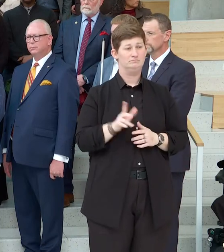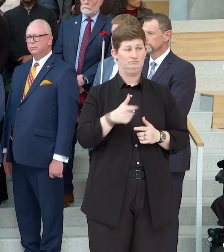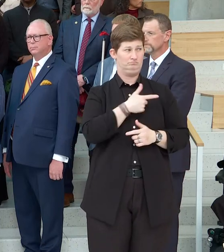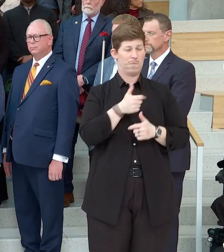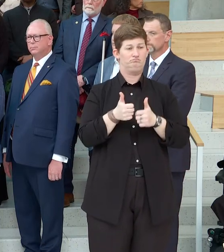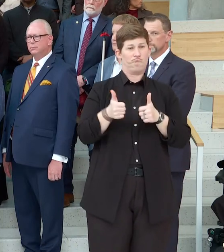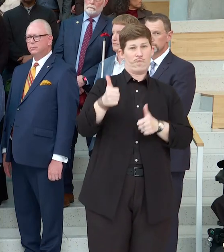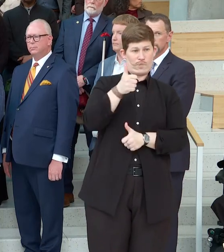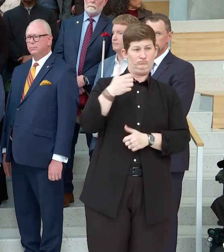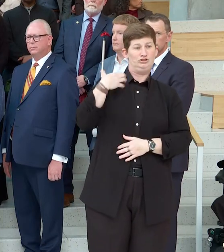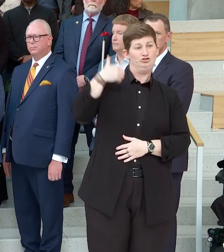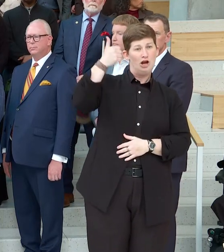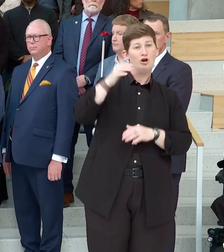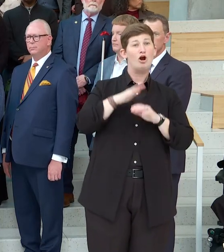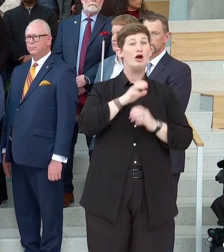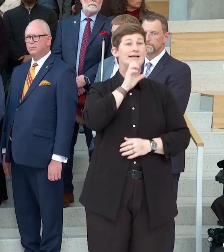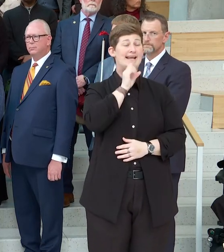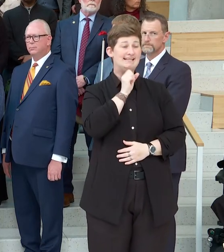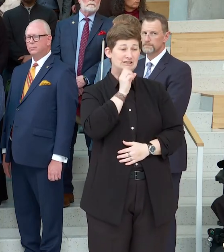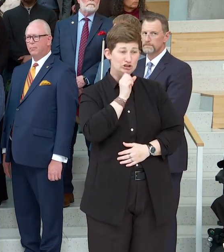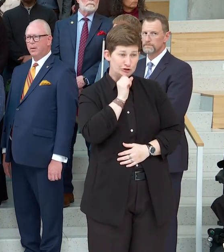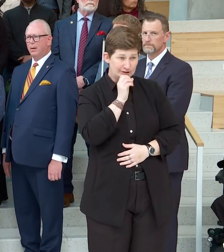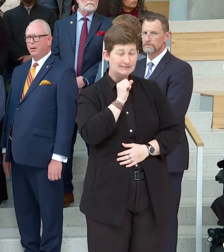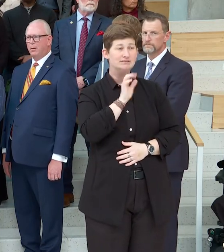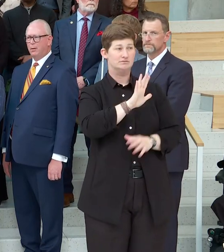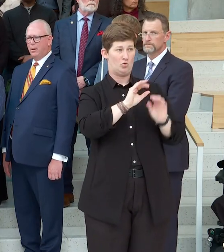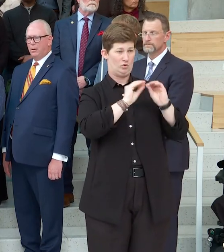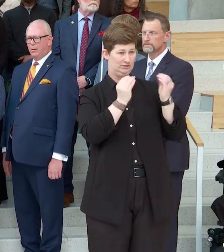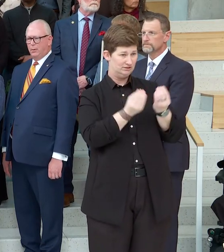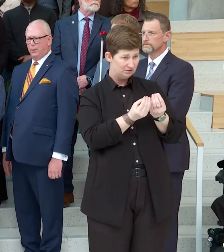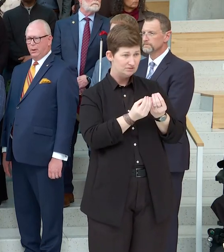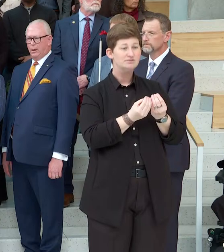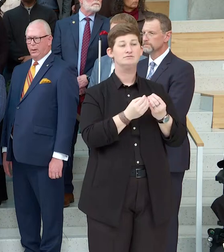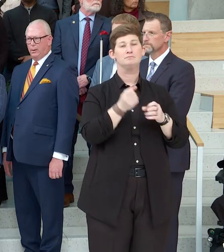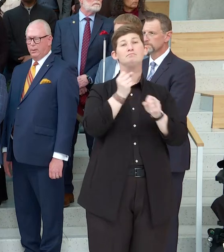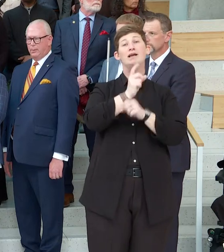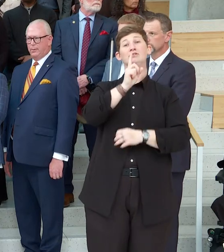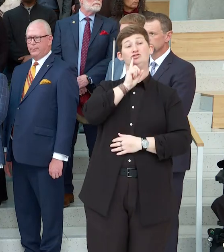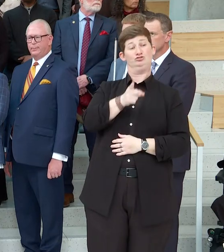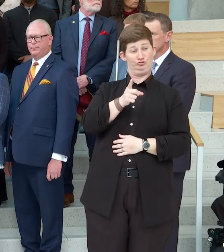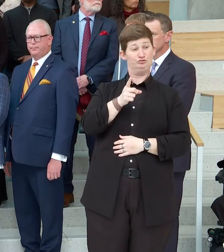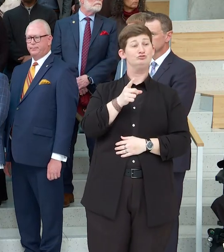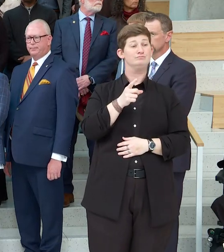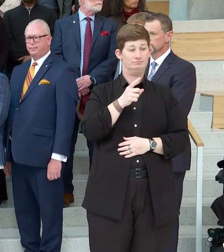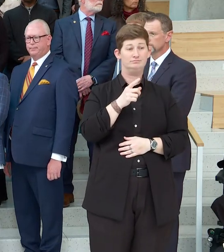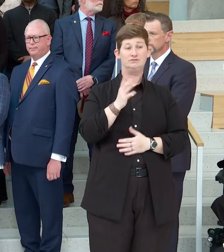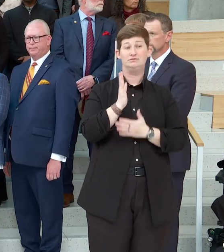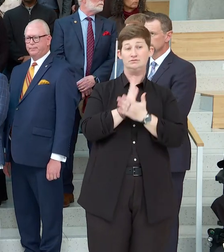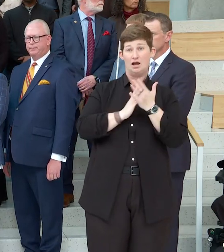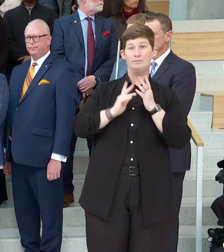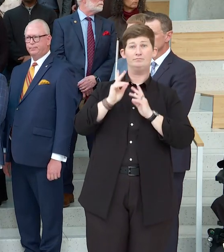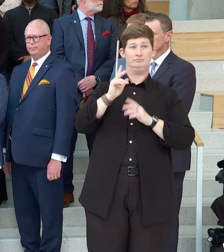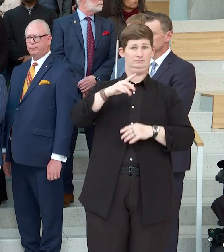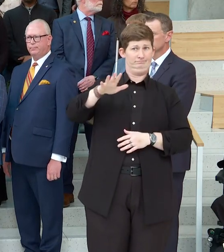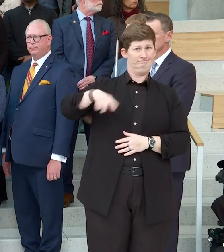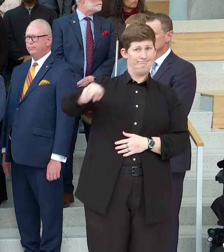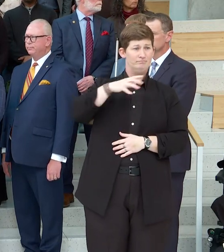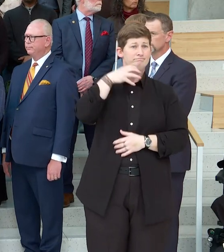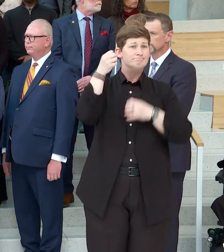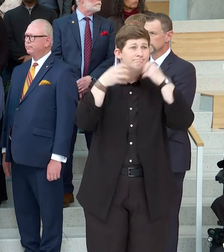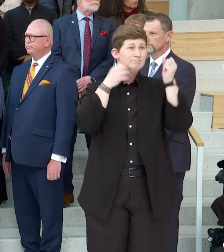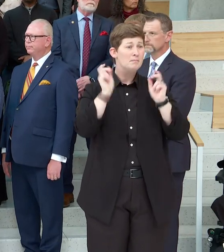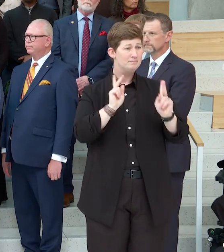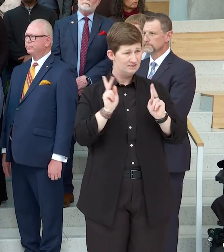to ensure that they're able to safely stay in their homes. Without rideshare, she's worried that some of the people she works with will no longer